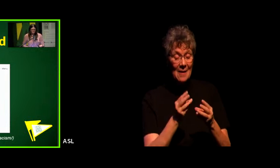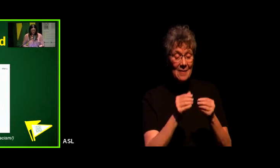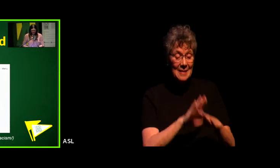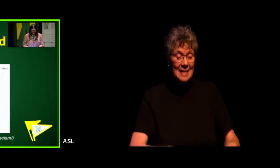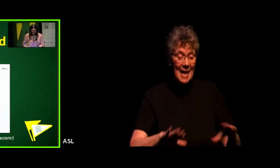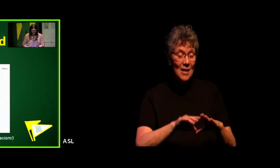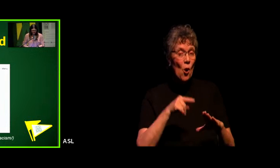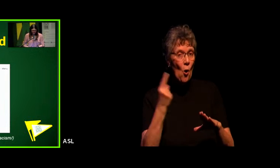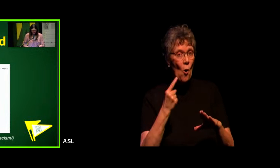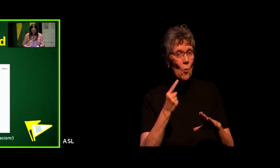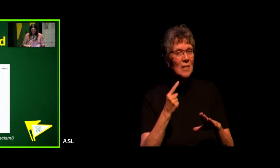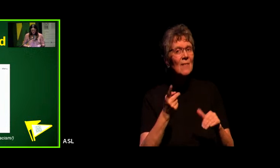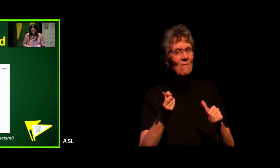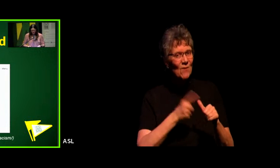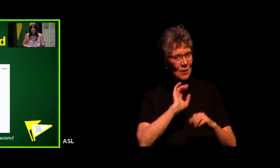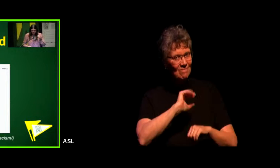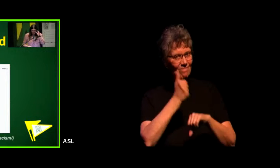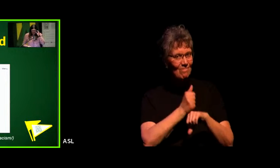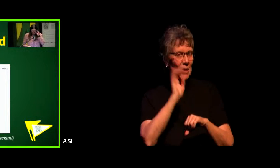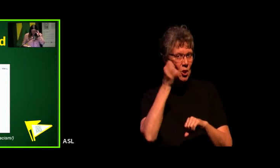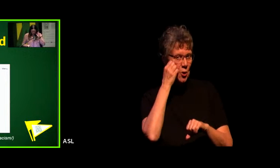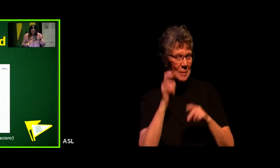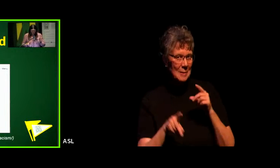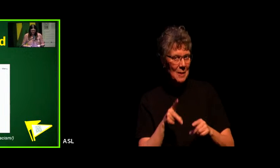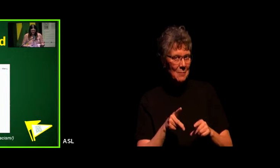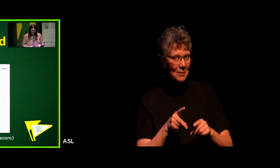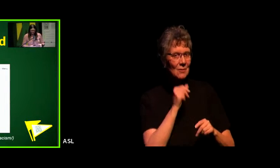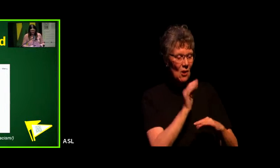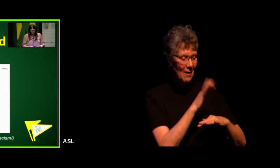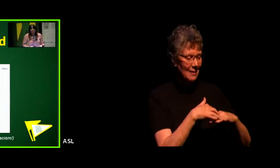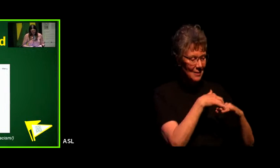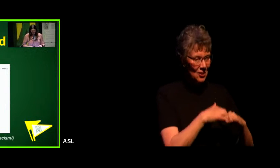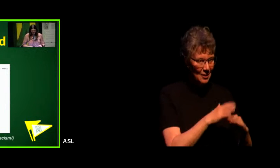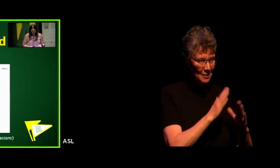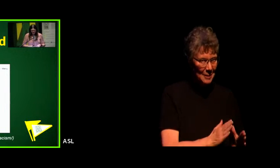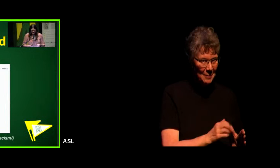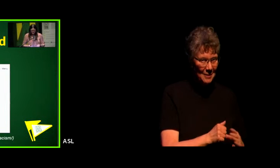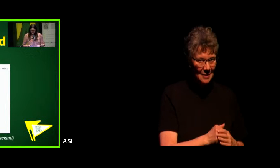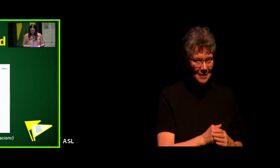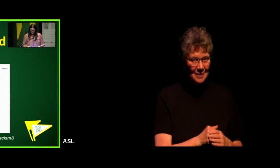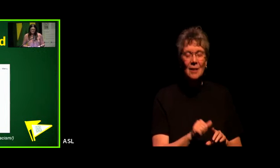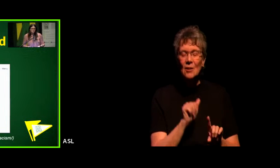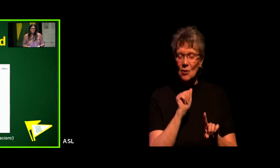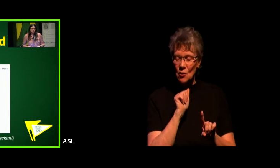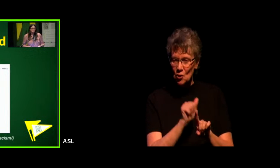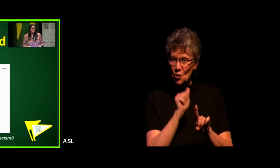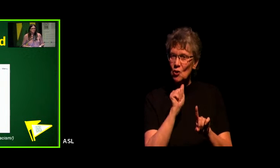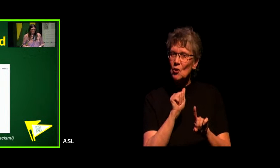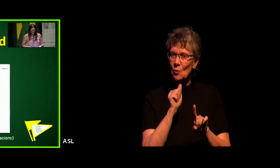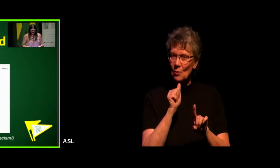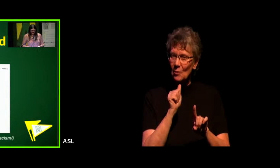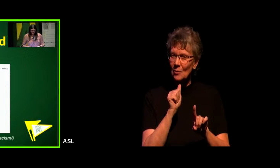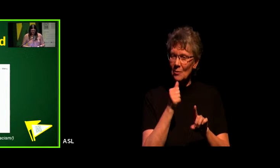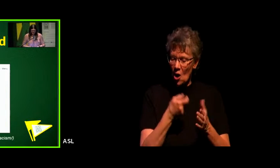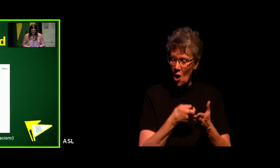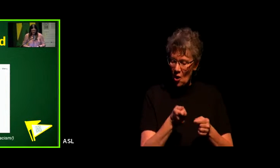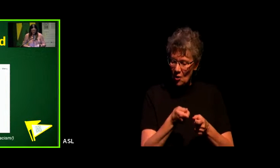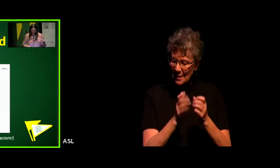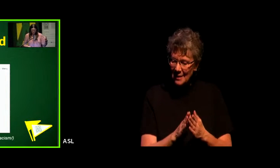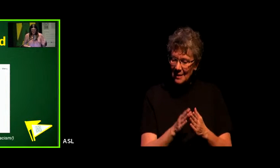of pseudo-archaeology. Because pseudo-archaeology casts doubt primarily on racialized people, it's found a really comfortable home in far-right